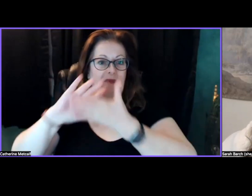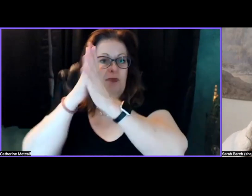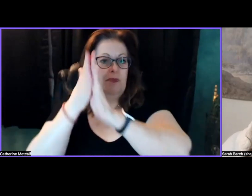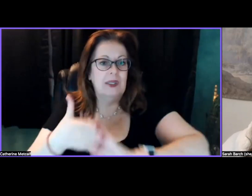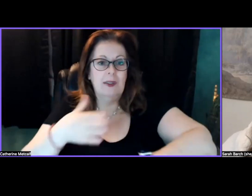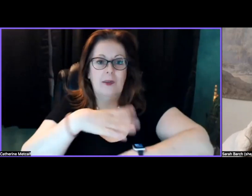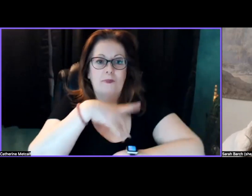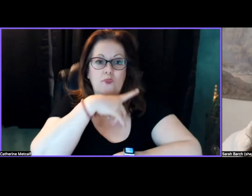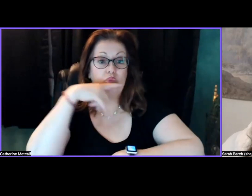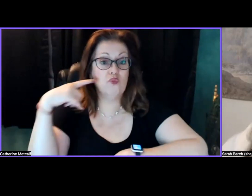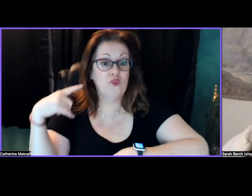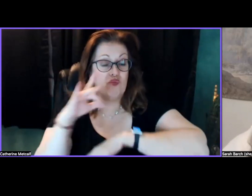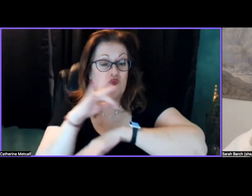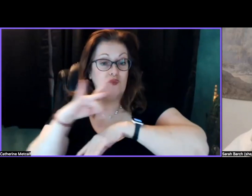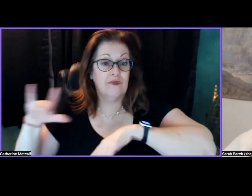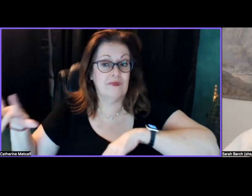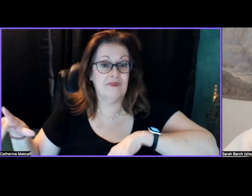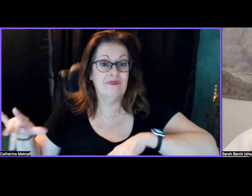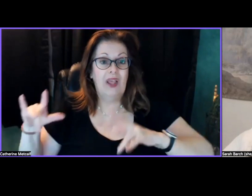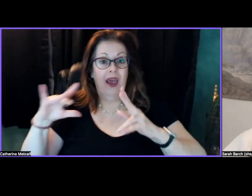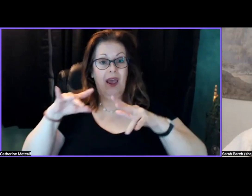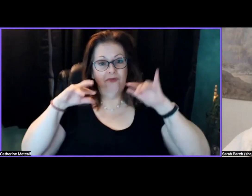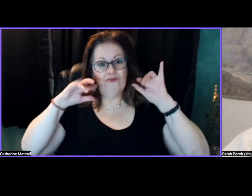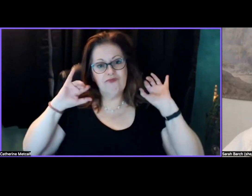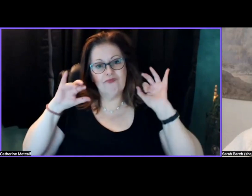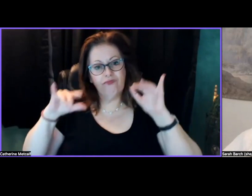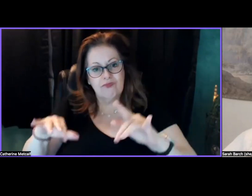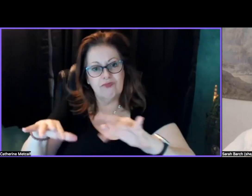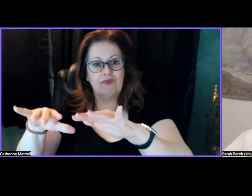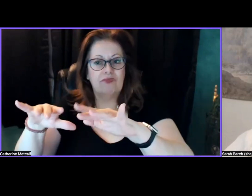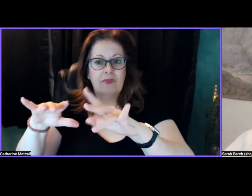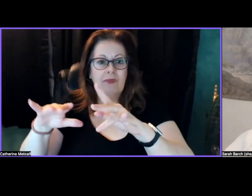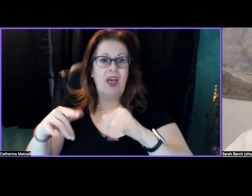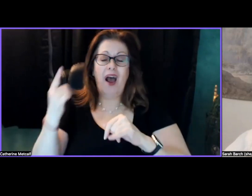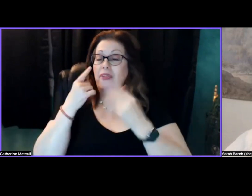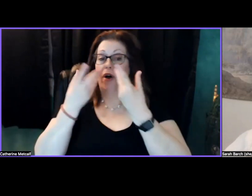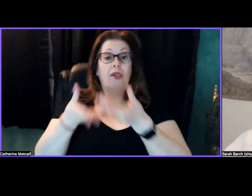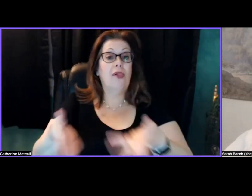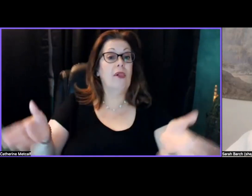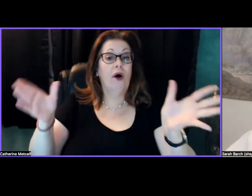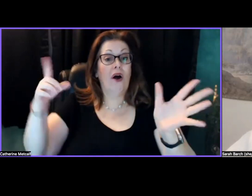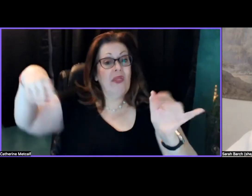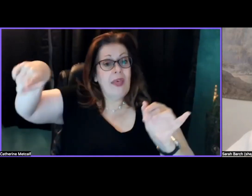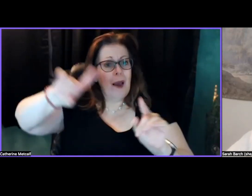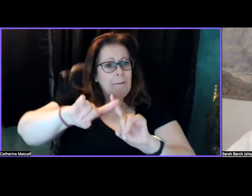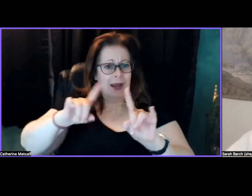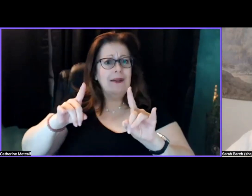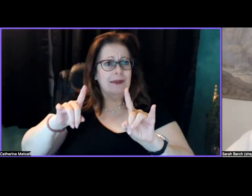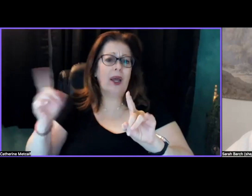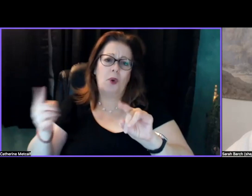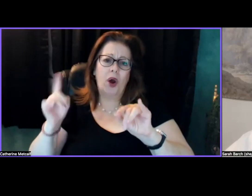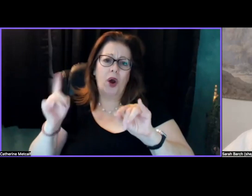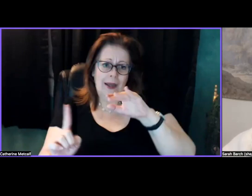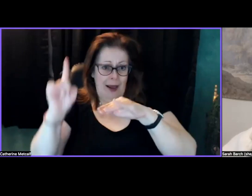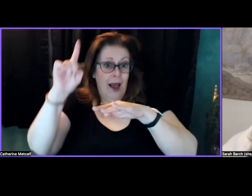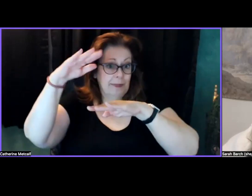and the crowds gathered around the footprints, I thought I had lost them, but they were just upstairs, too